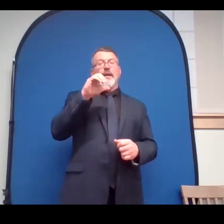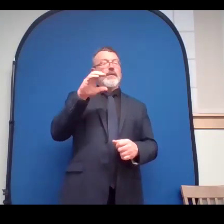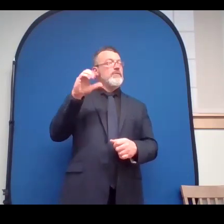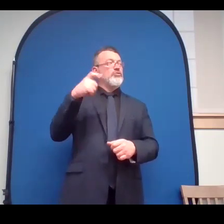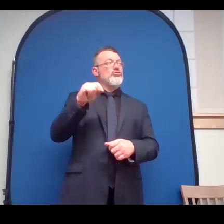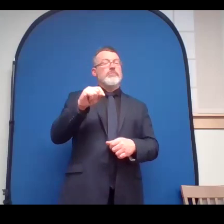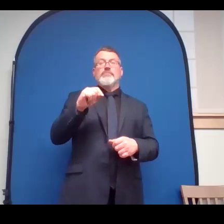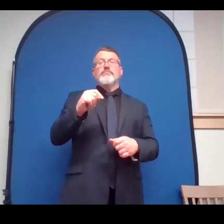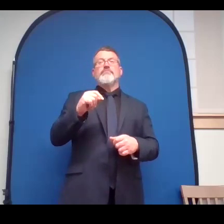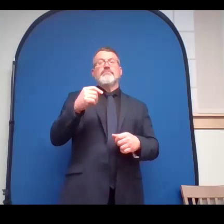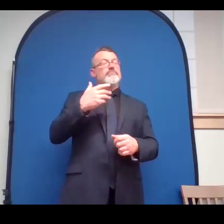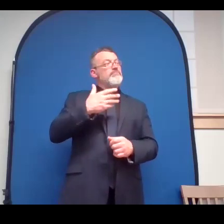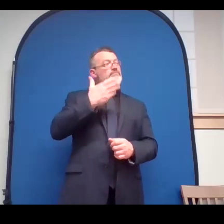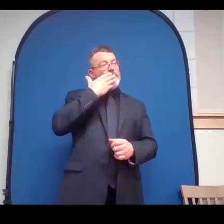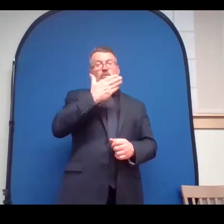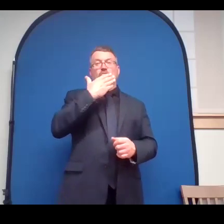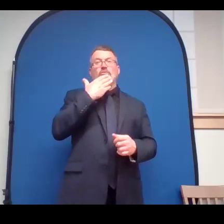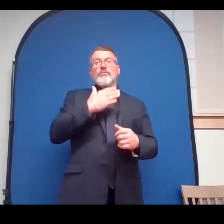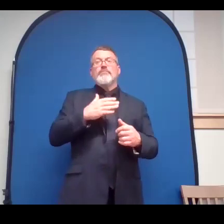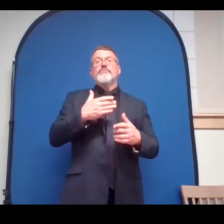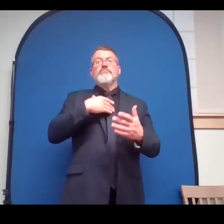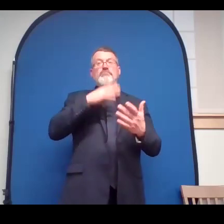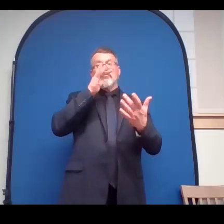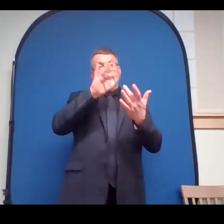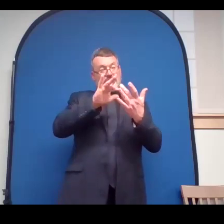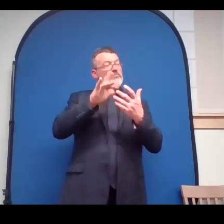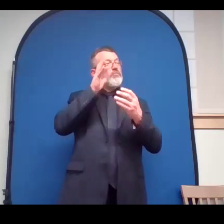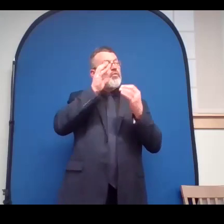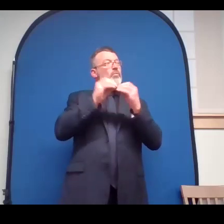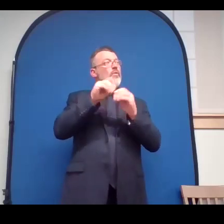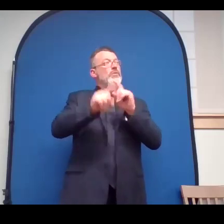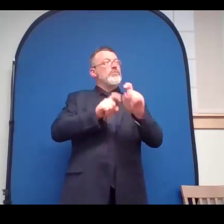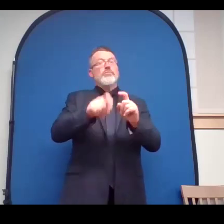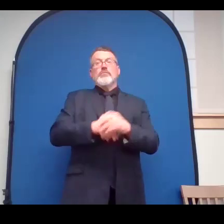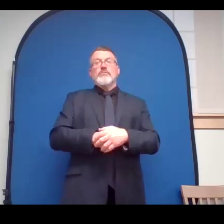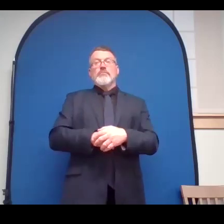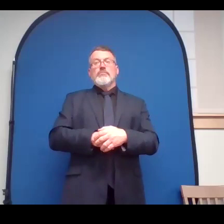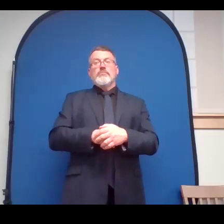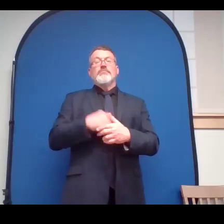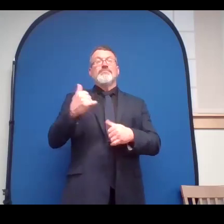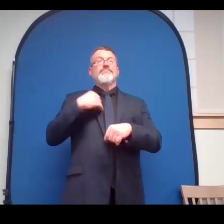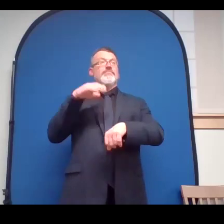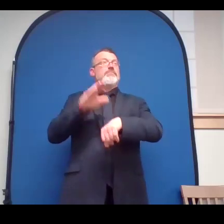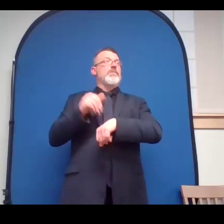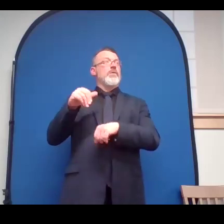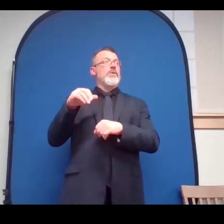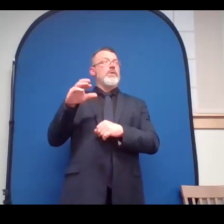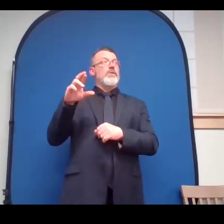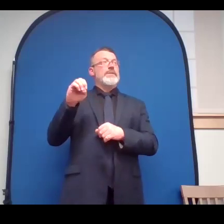there's occasion for further questions. Thank you. And Mr. Reamer, if you would take the stand.